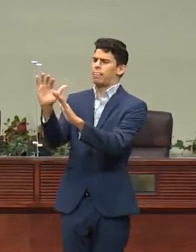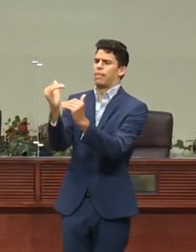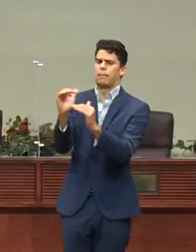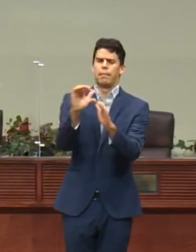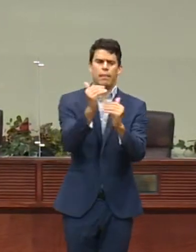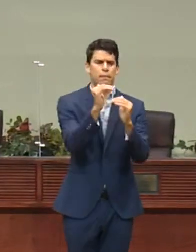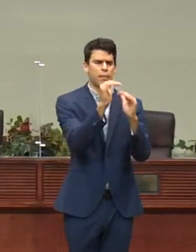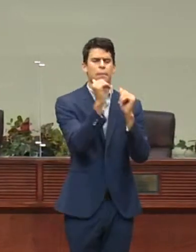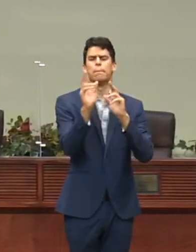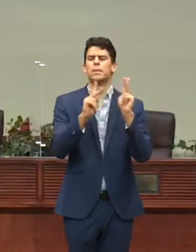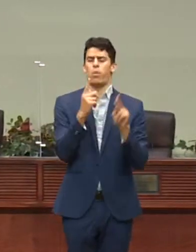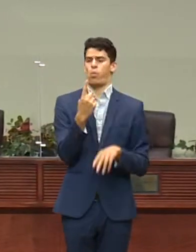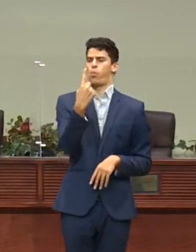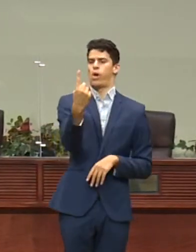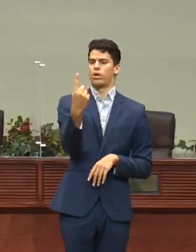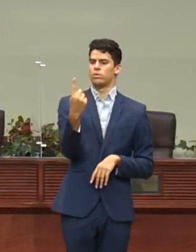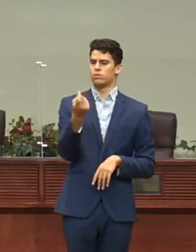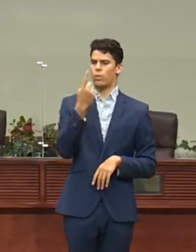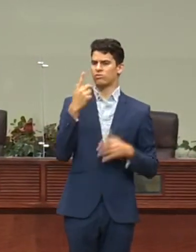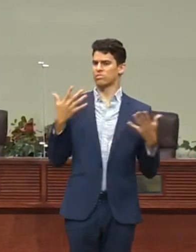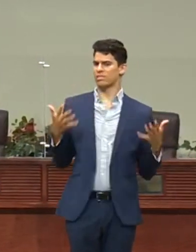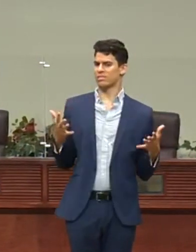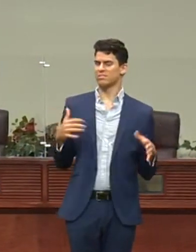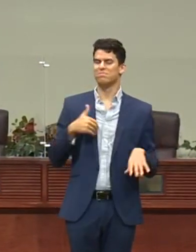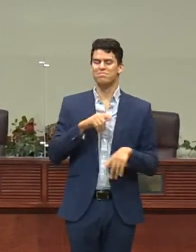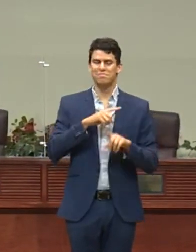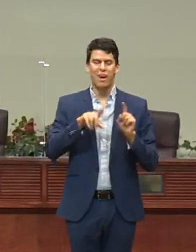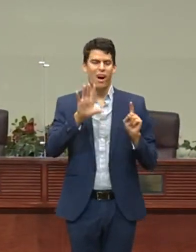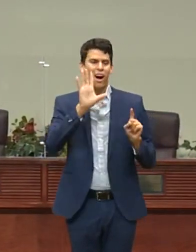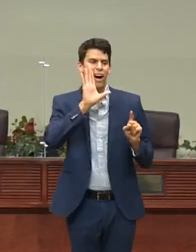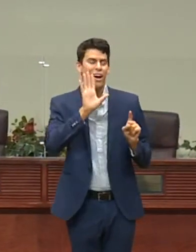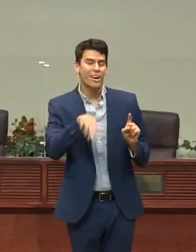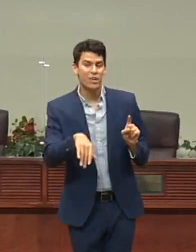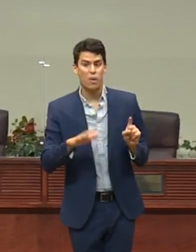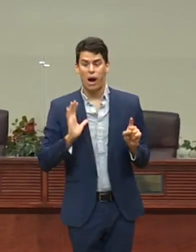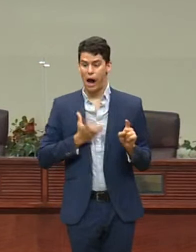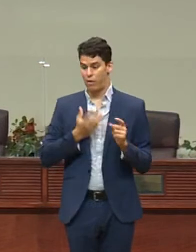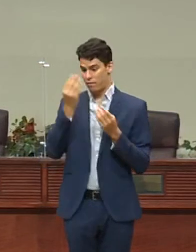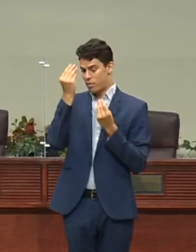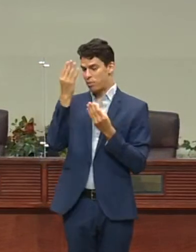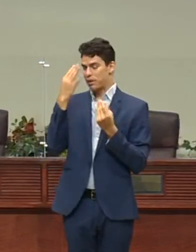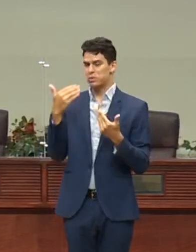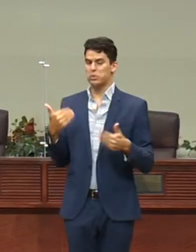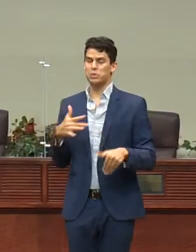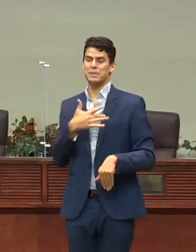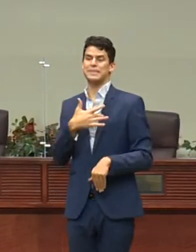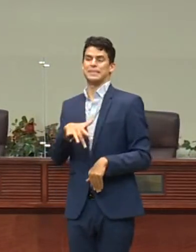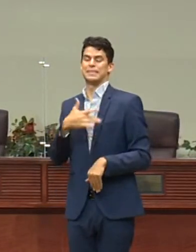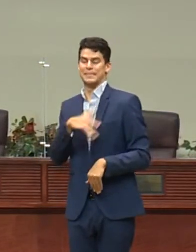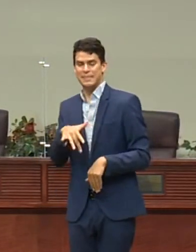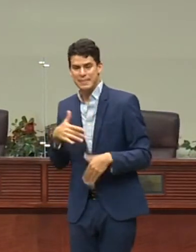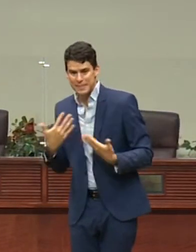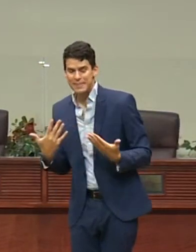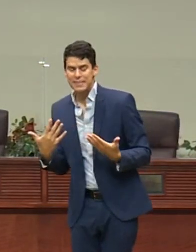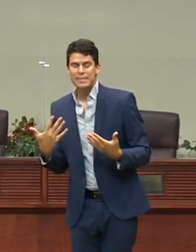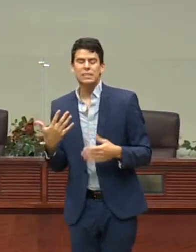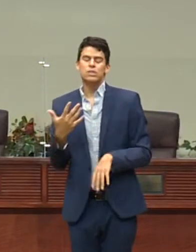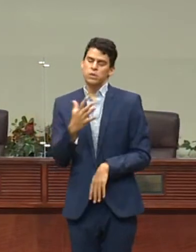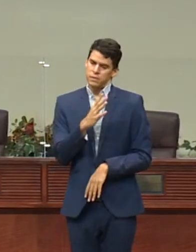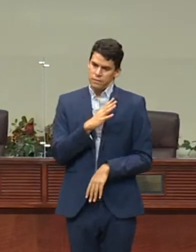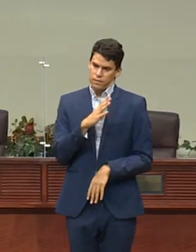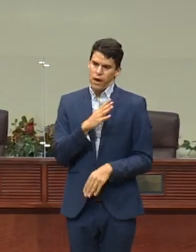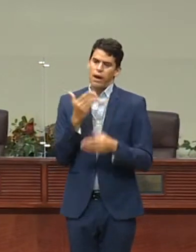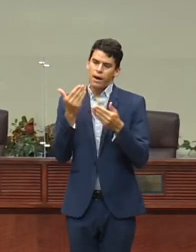of, what we're sharing with you today, you may have more than one question, and we want to provide you that opportunity.